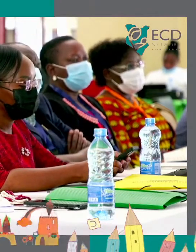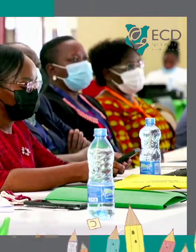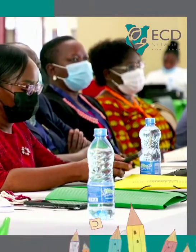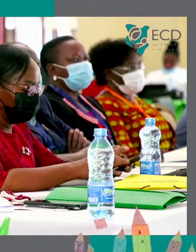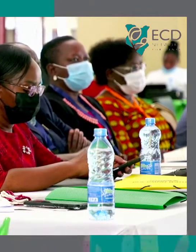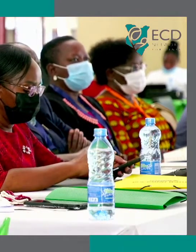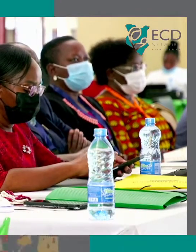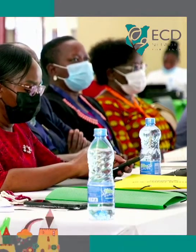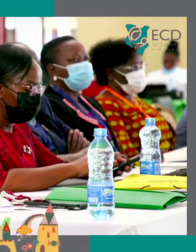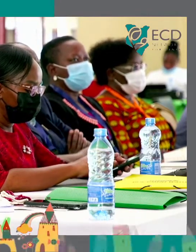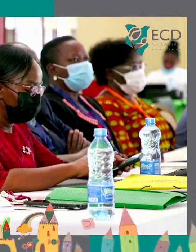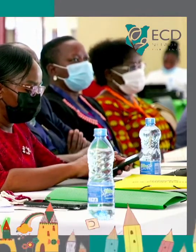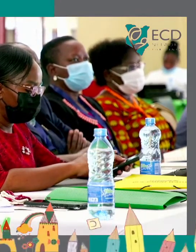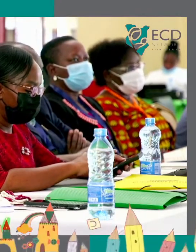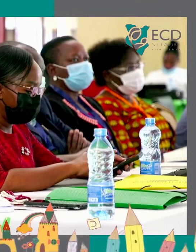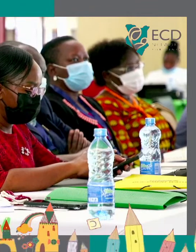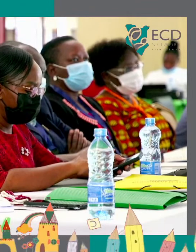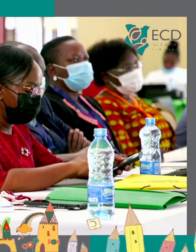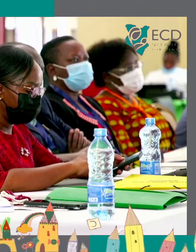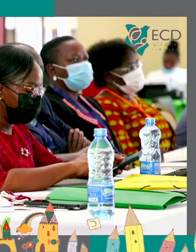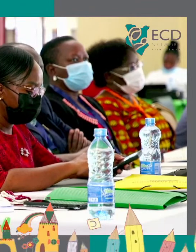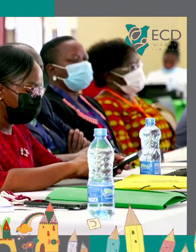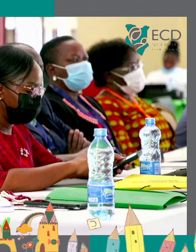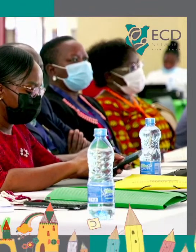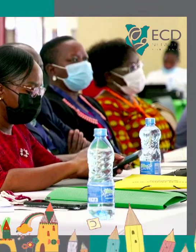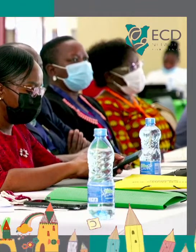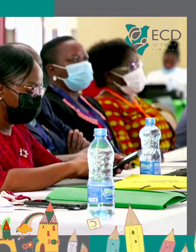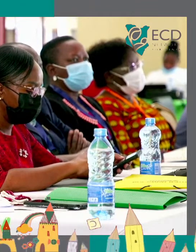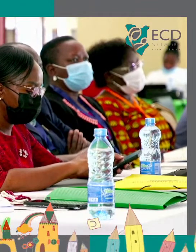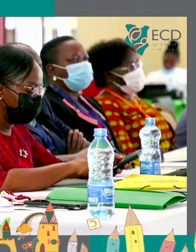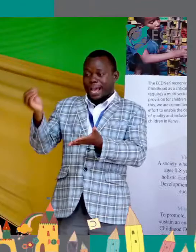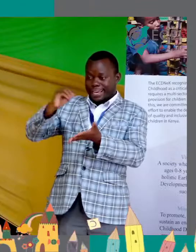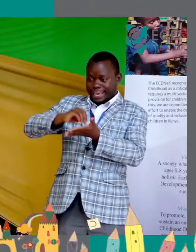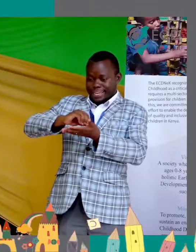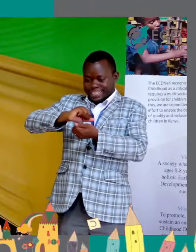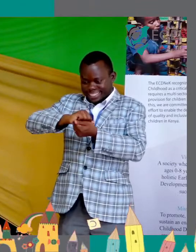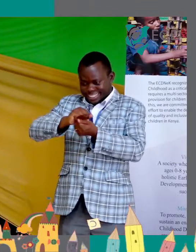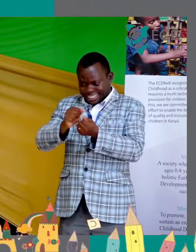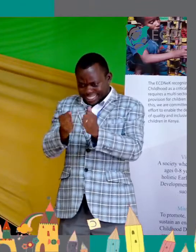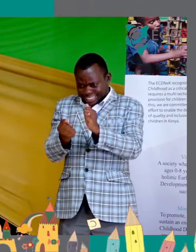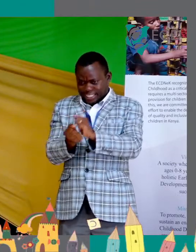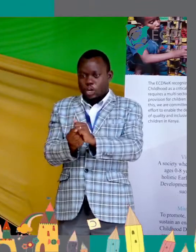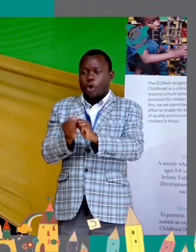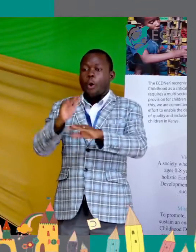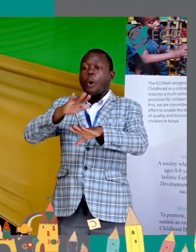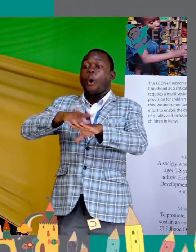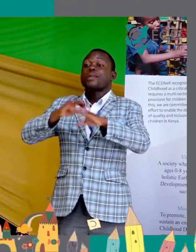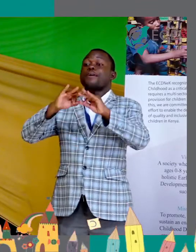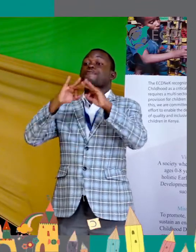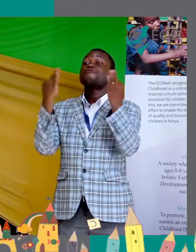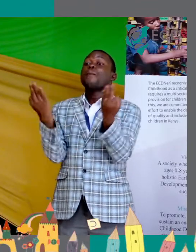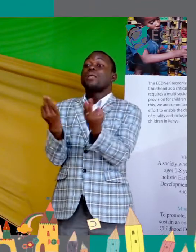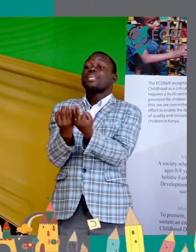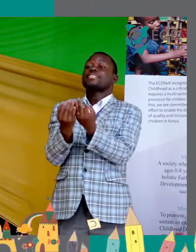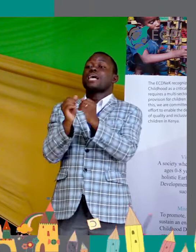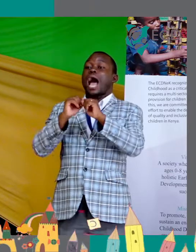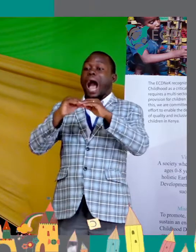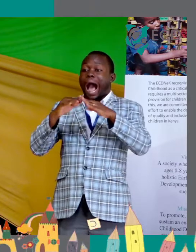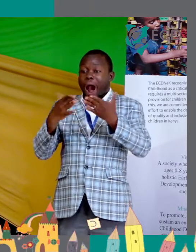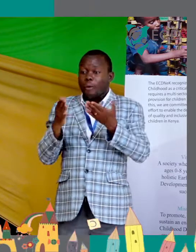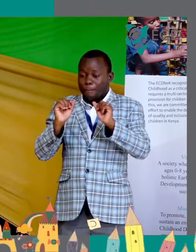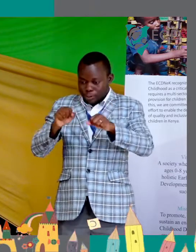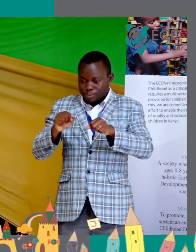They needed to now shift, and the main focus was in helping families to put in place functional hand